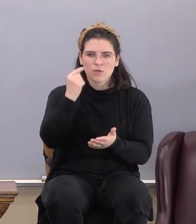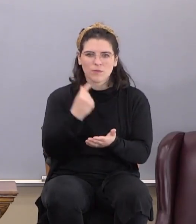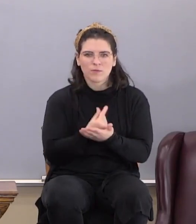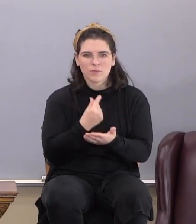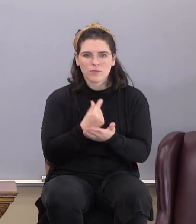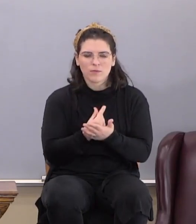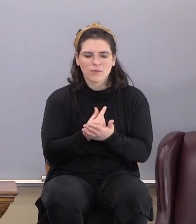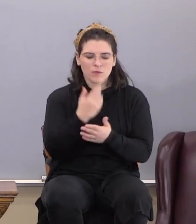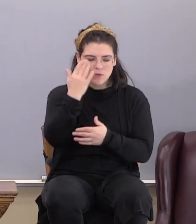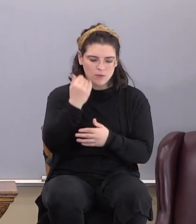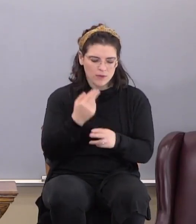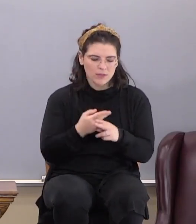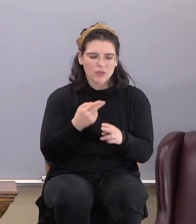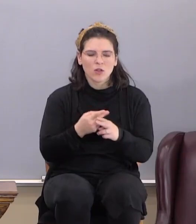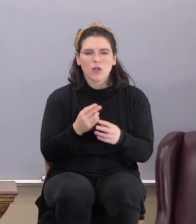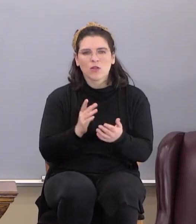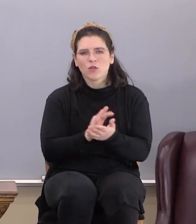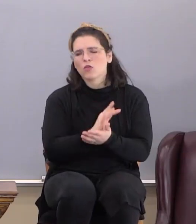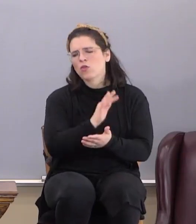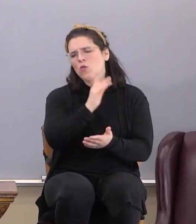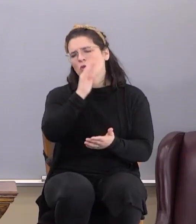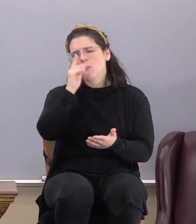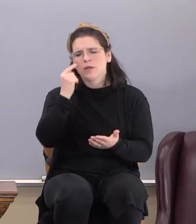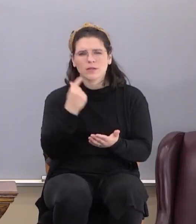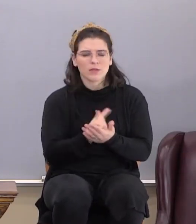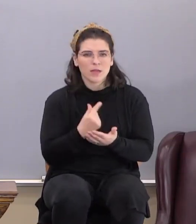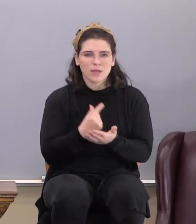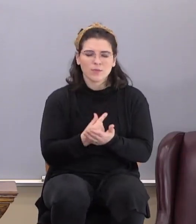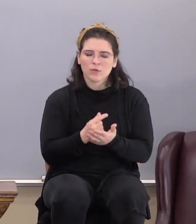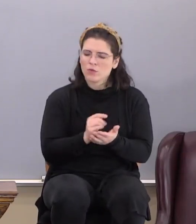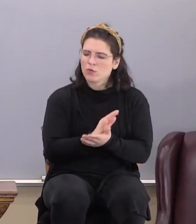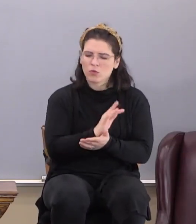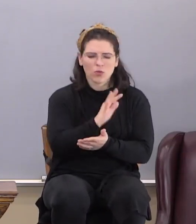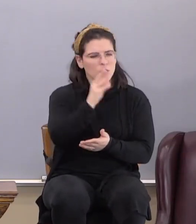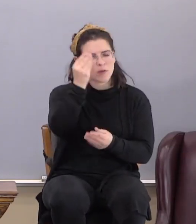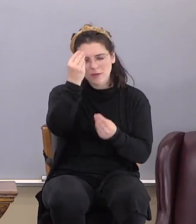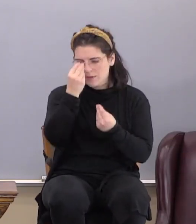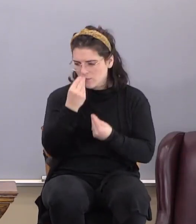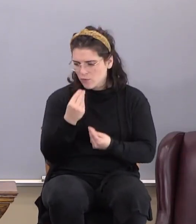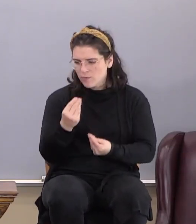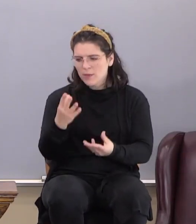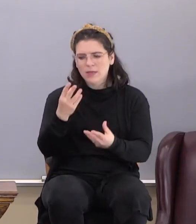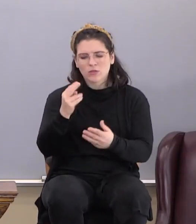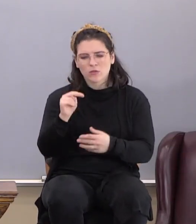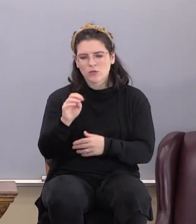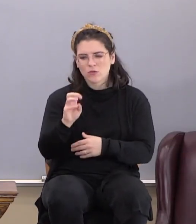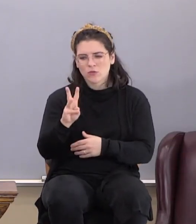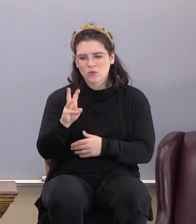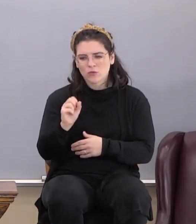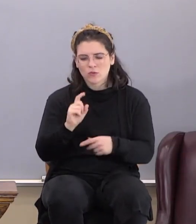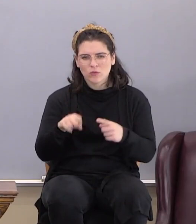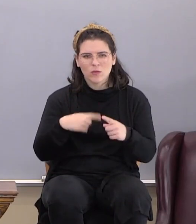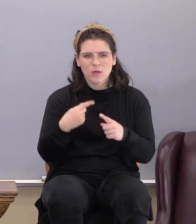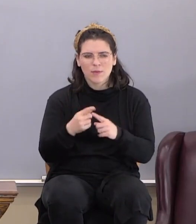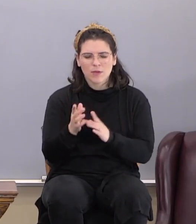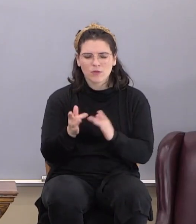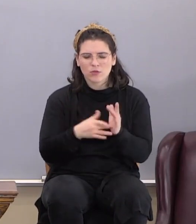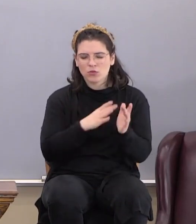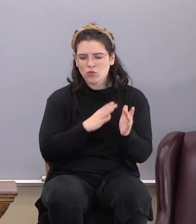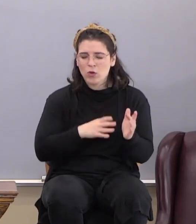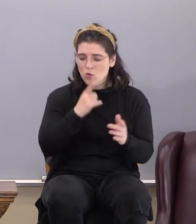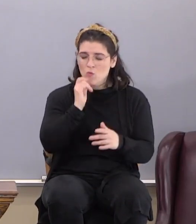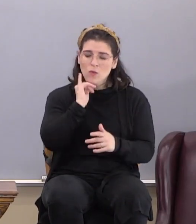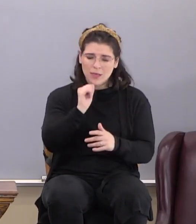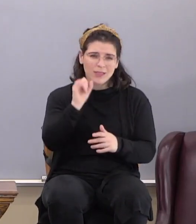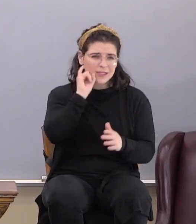it the glorious gospel? This is the glorious information and news concerning the Lord Jesus Christ, who is the